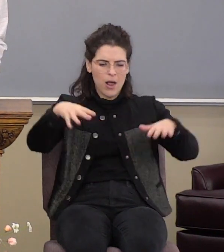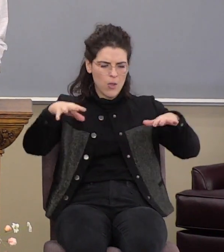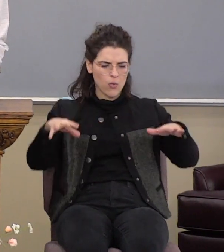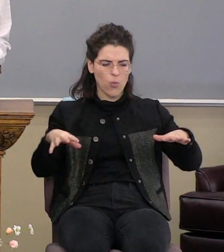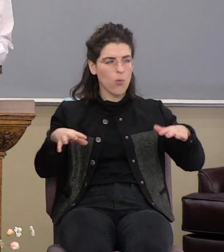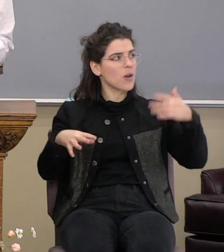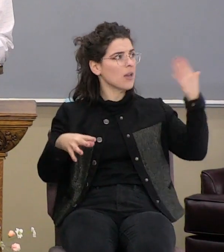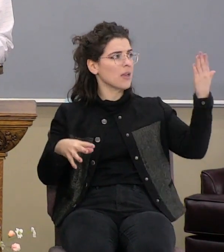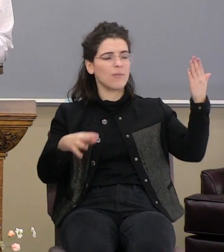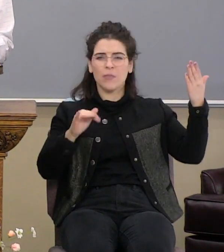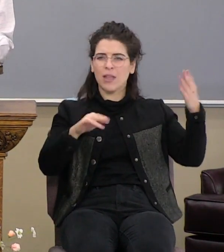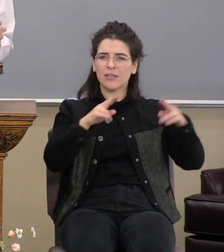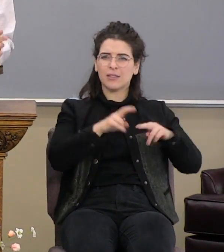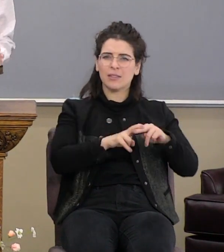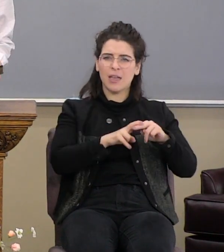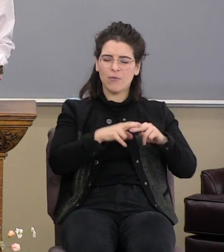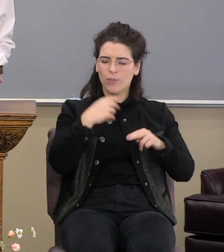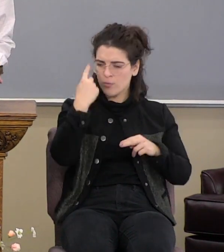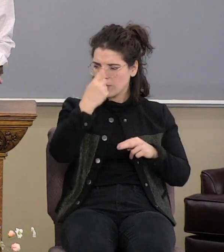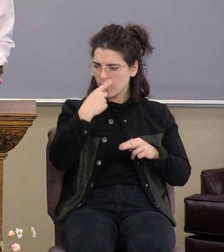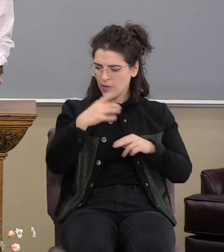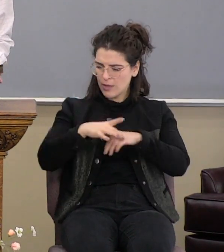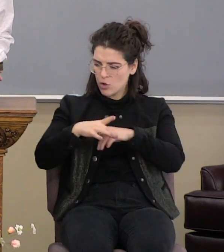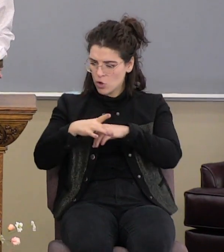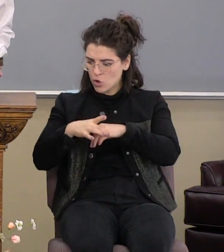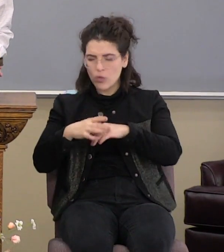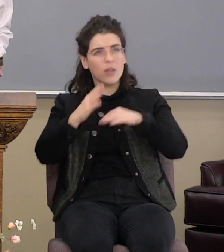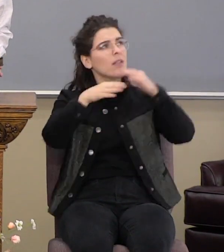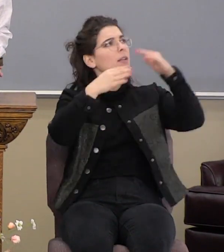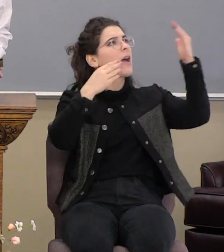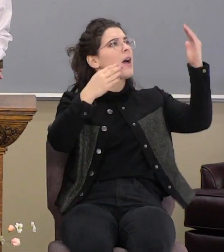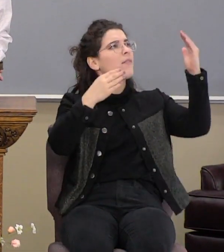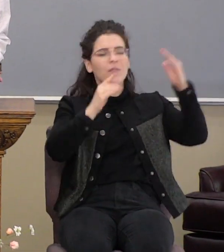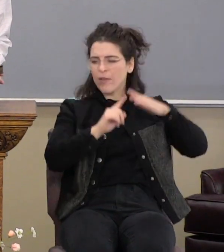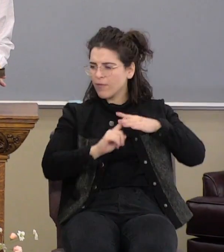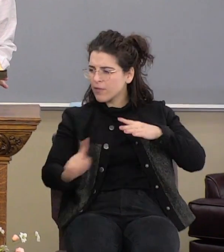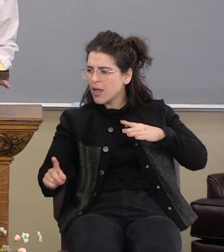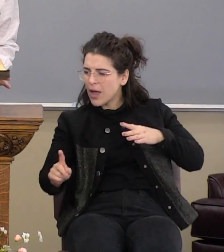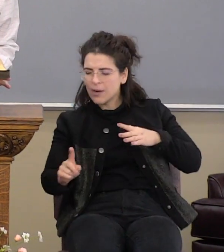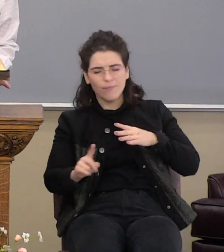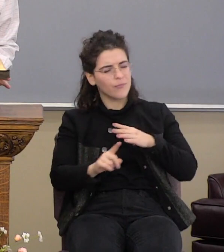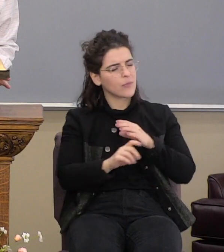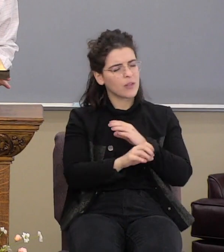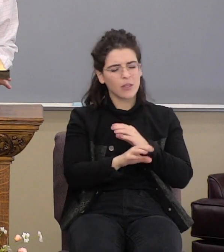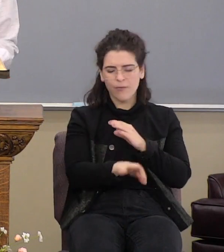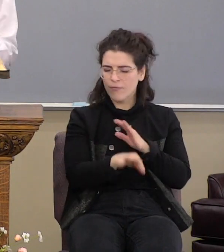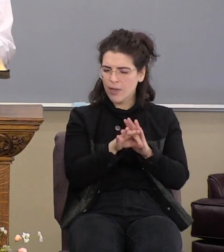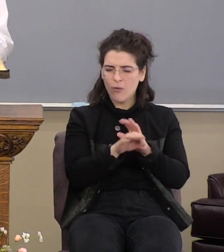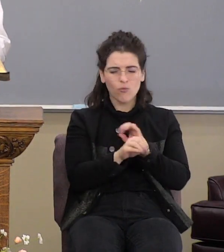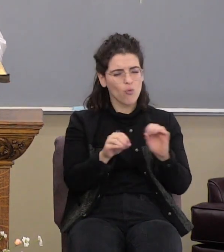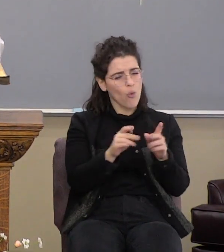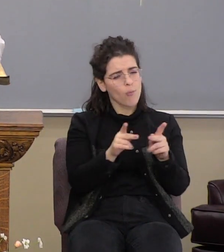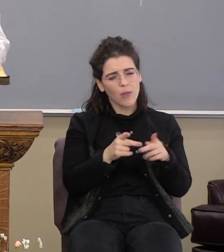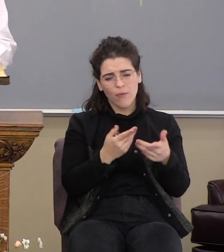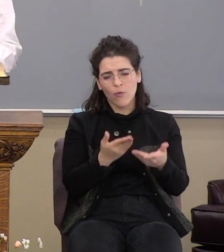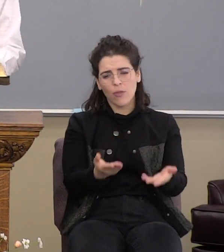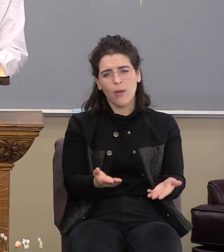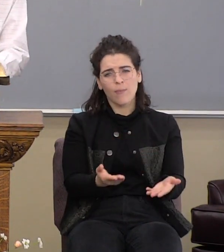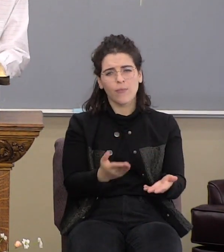on it, from whose face the earth and the heaven fled away, and there was found no place for them. And I saw the